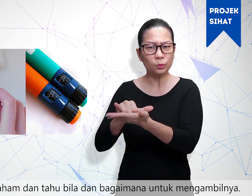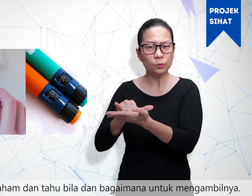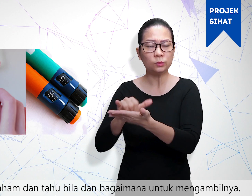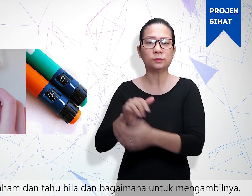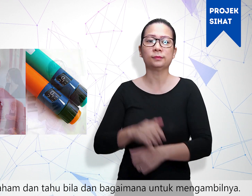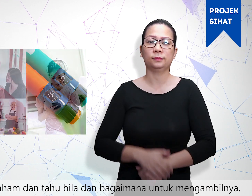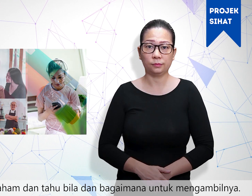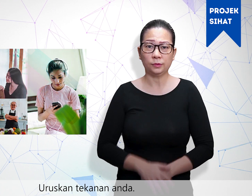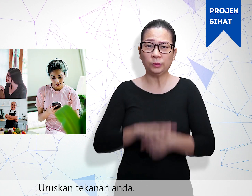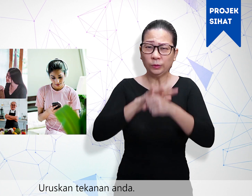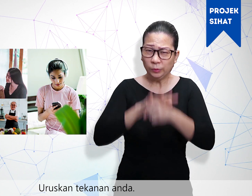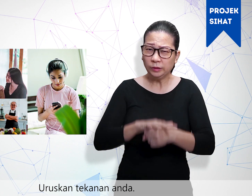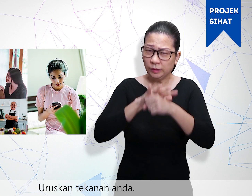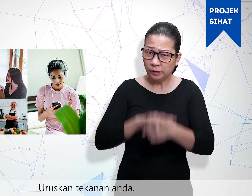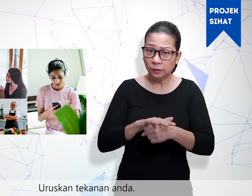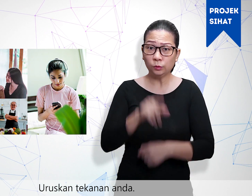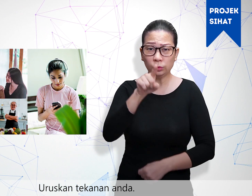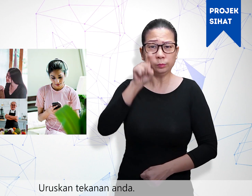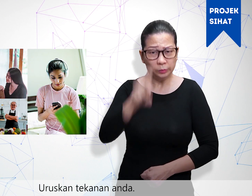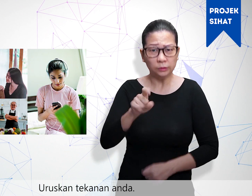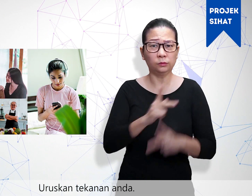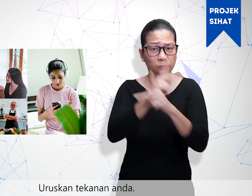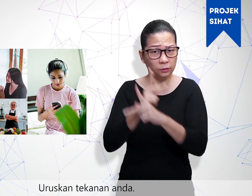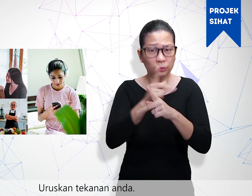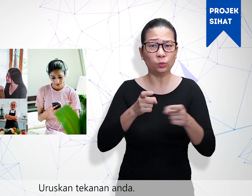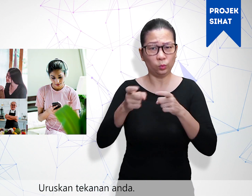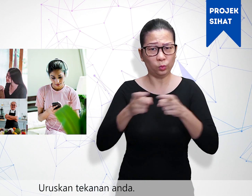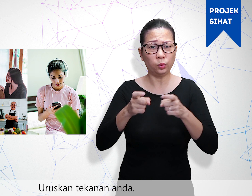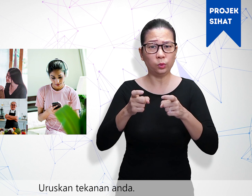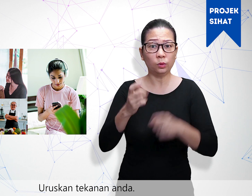them. Manage your stress.